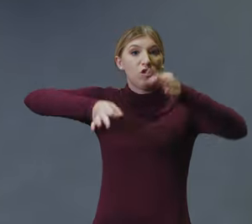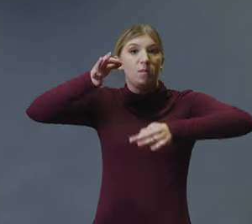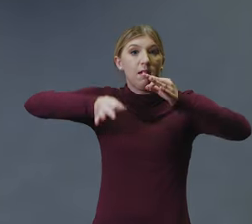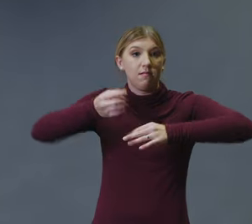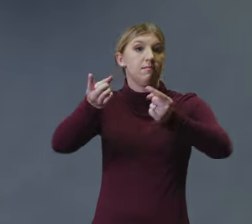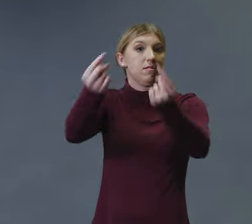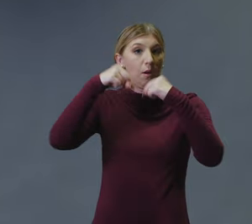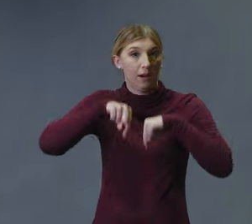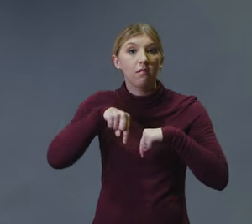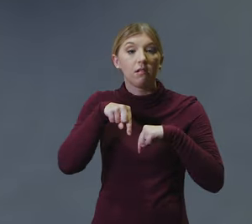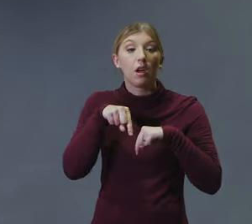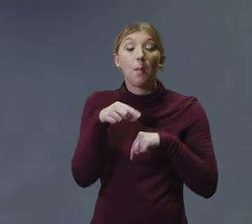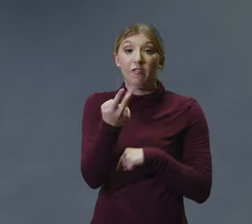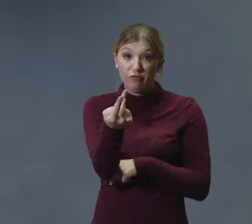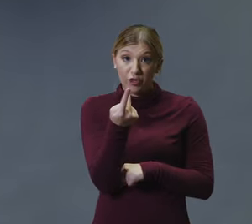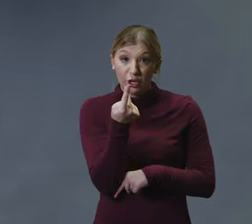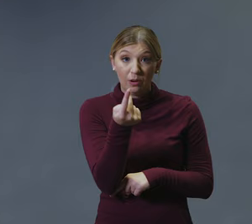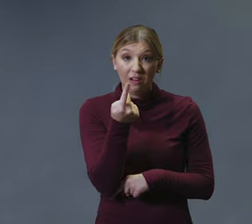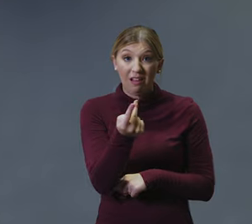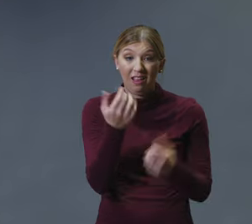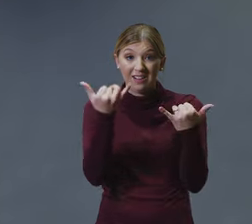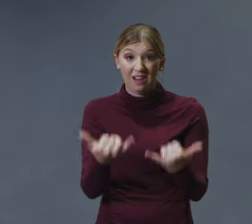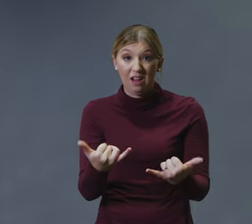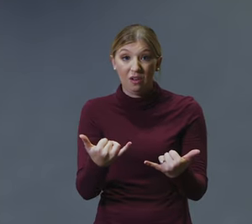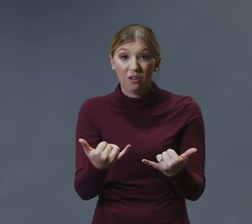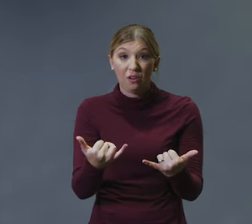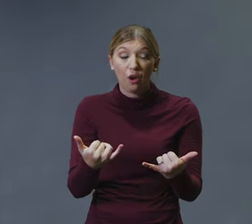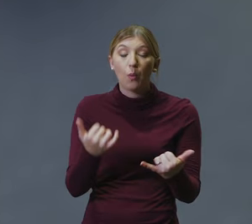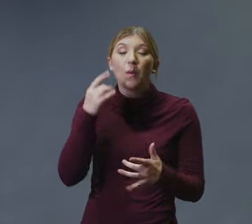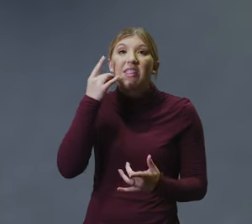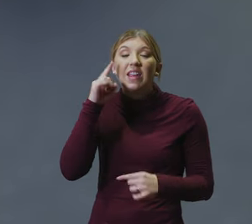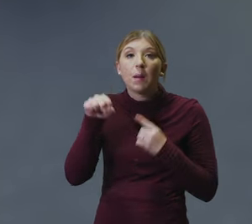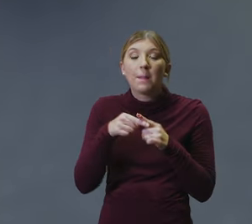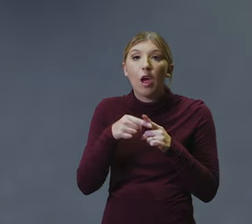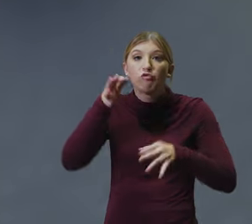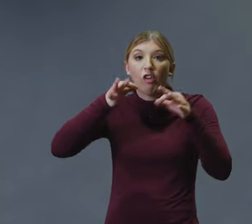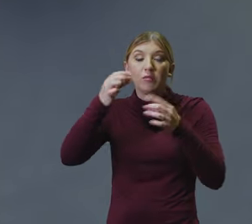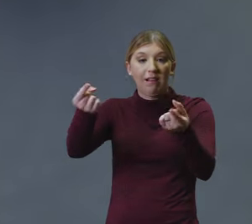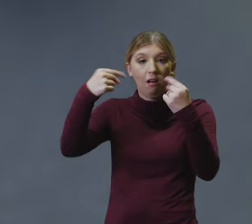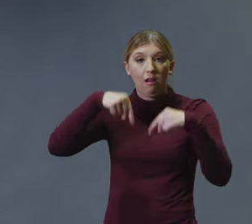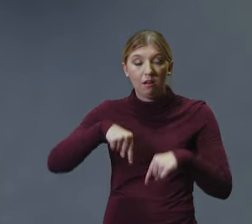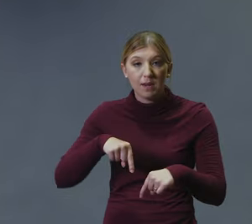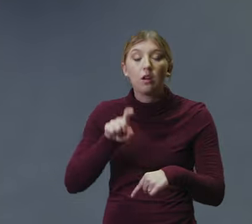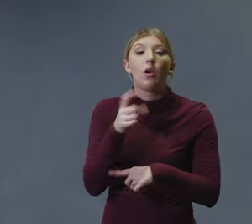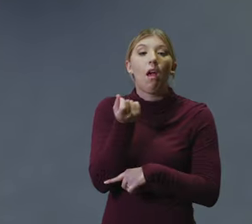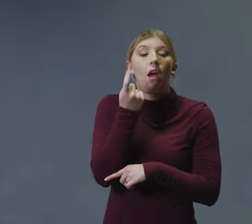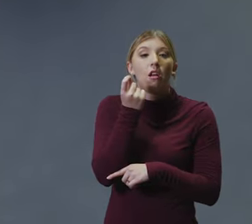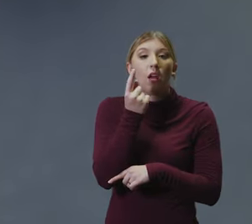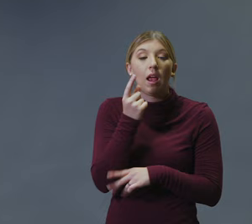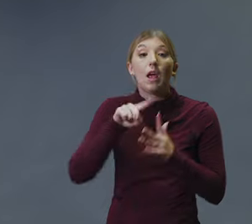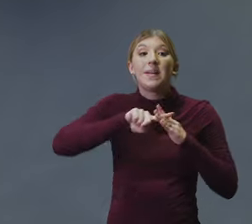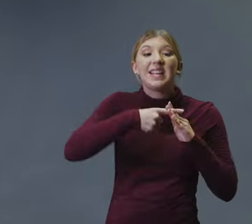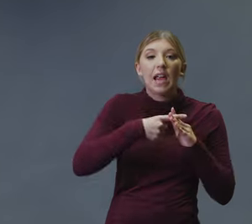coming. However, for you and I in present day, when we think about coming judgment, we need to understand that it began